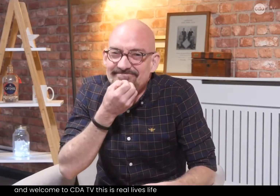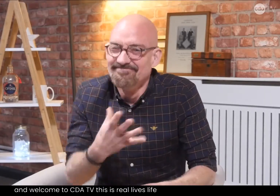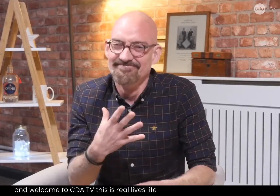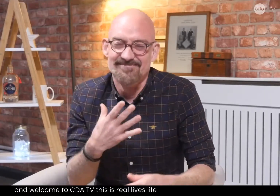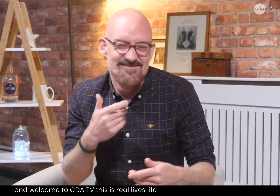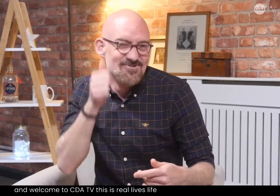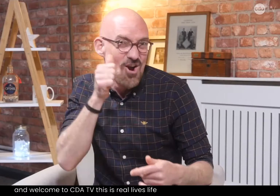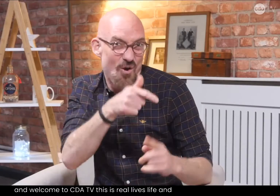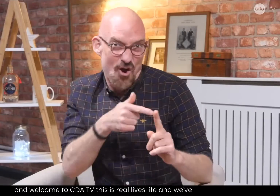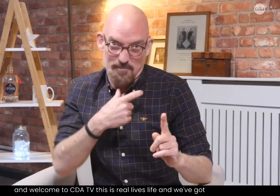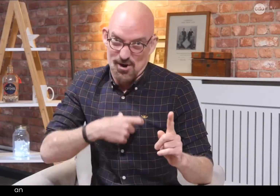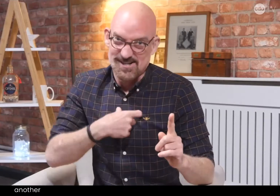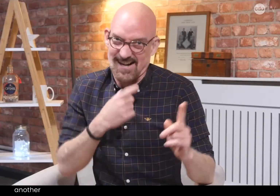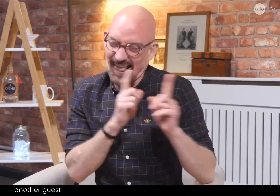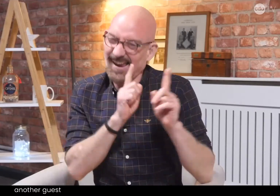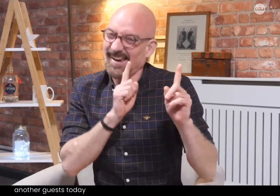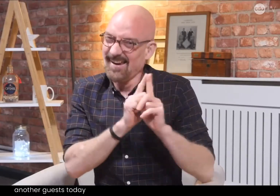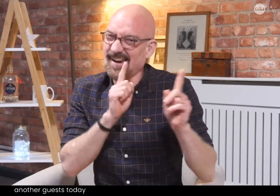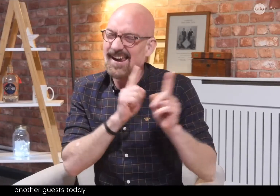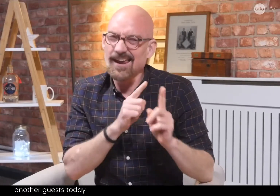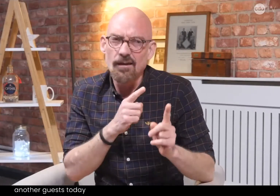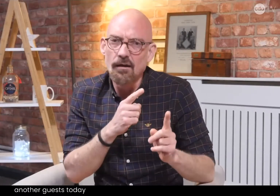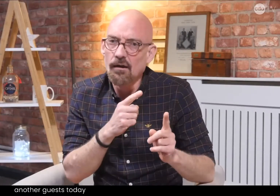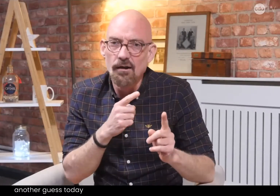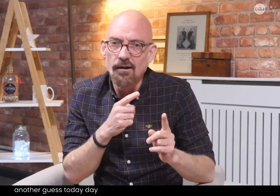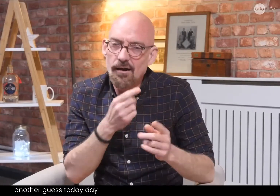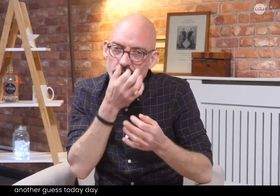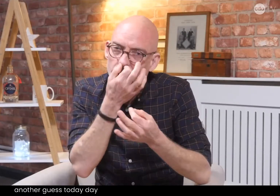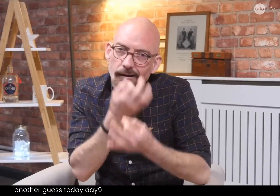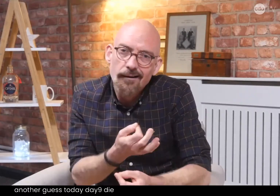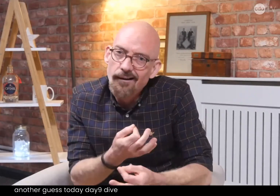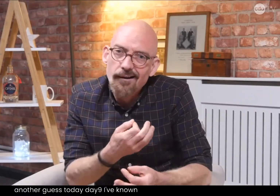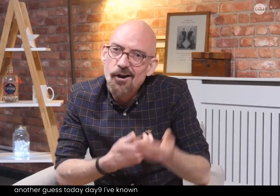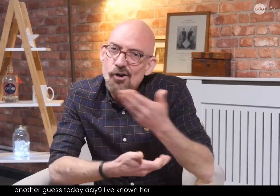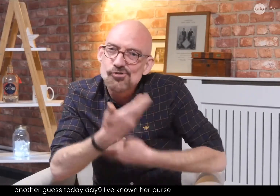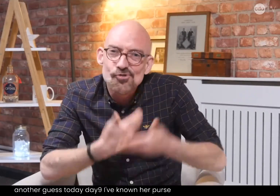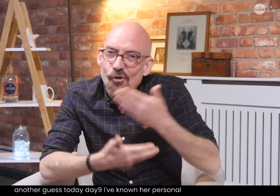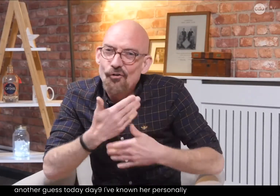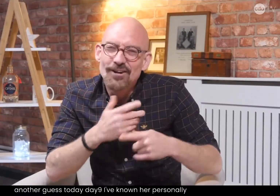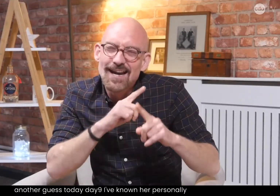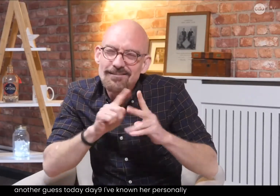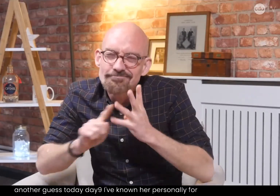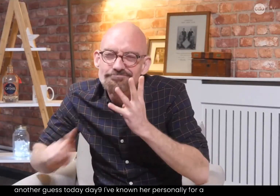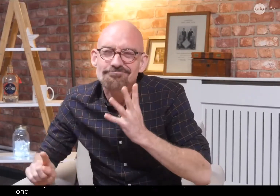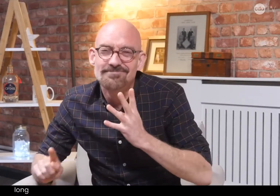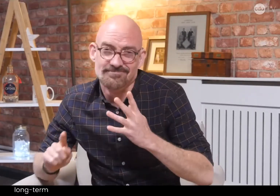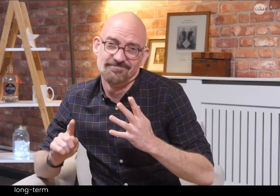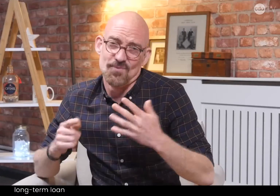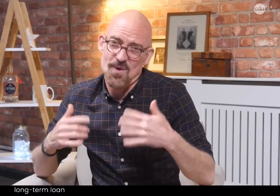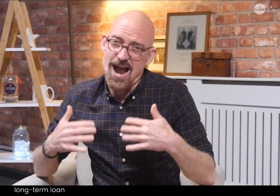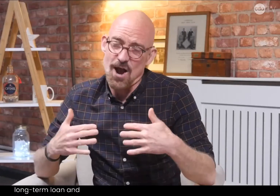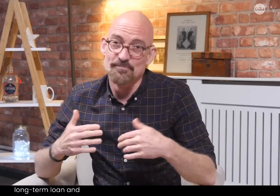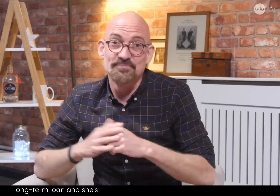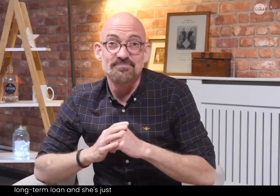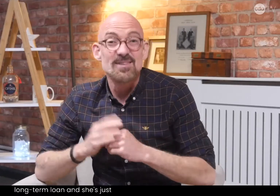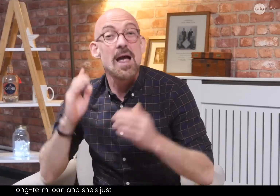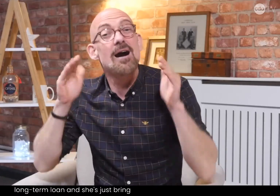another guest today. And I've known her personally for a long time, and she's just brilliant. And I love listening